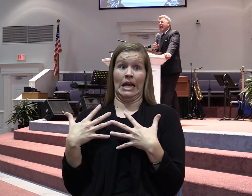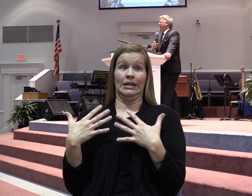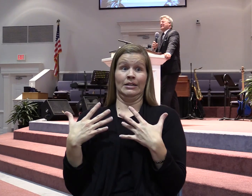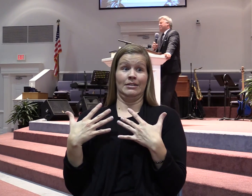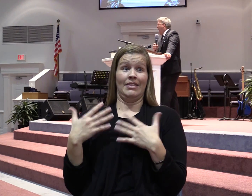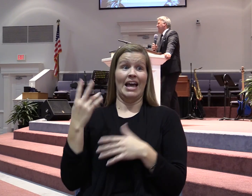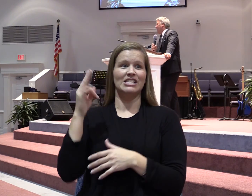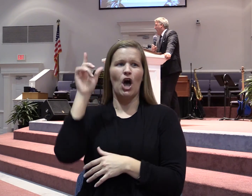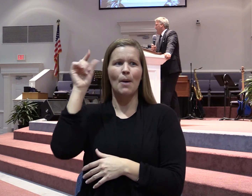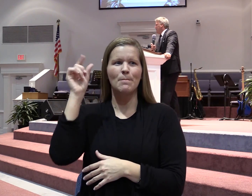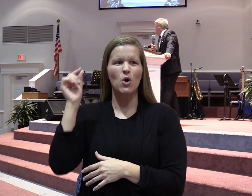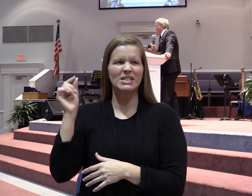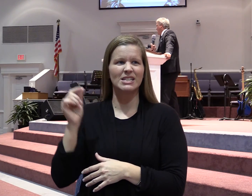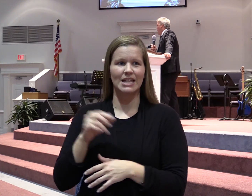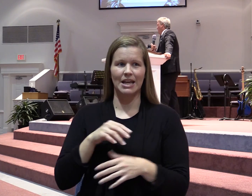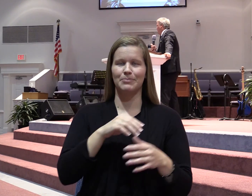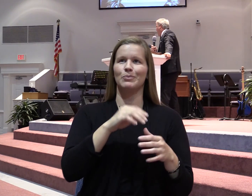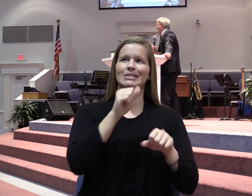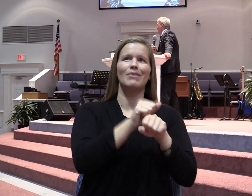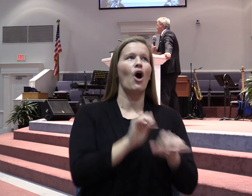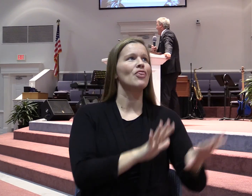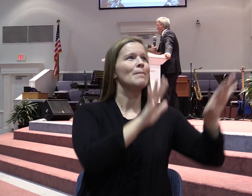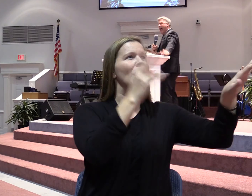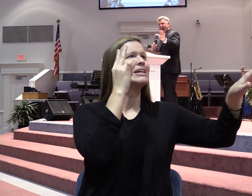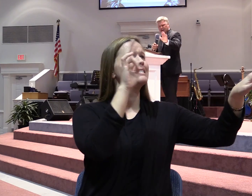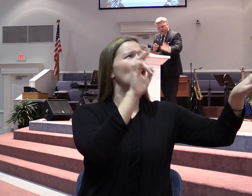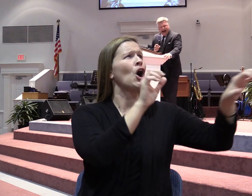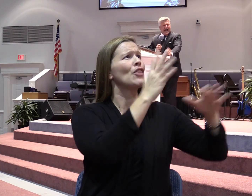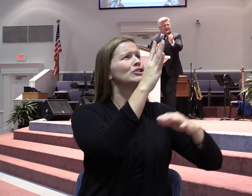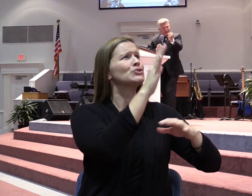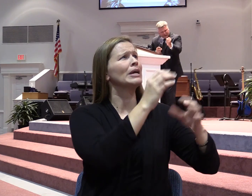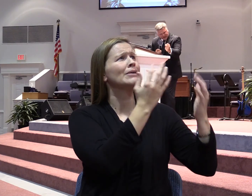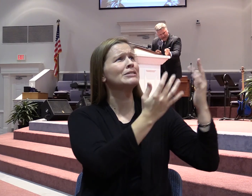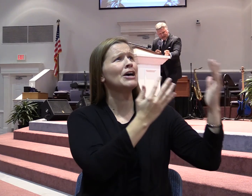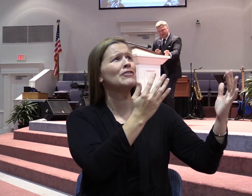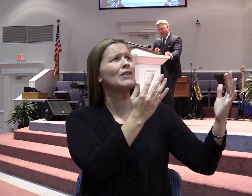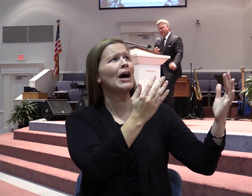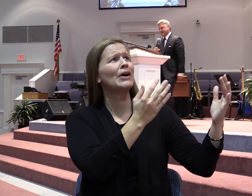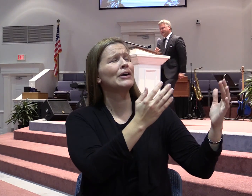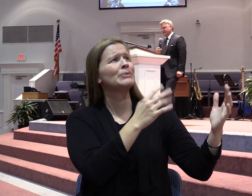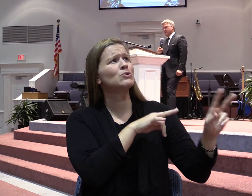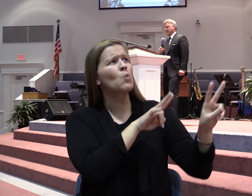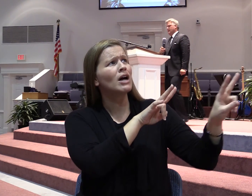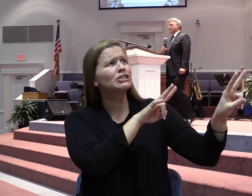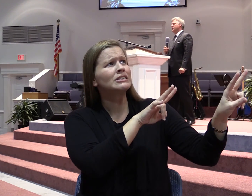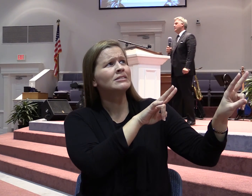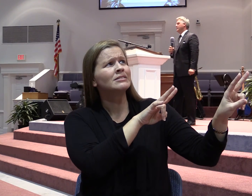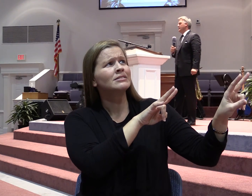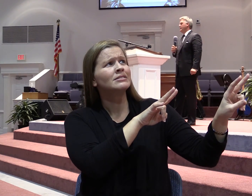for it was blinding light and shaking earth and fire and terror, and you died if you just touched the mountains.